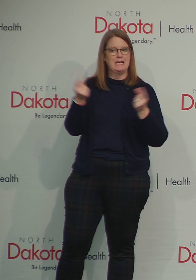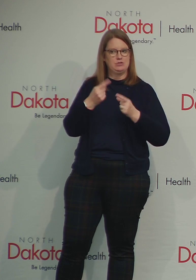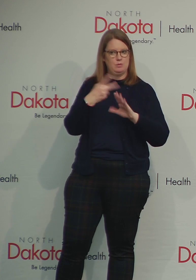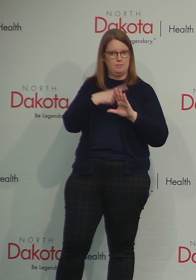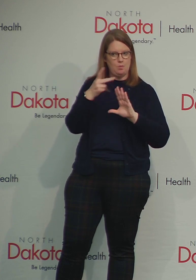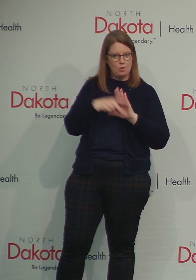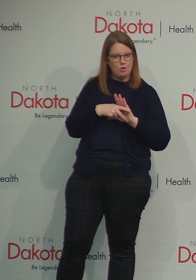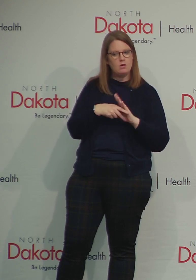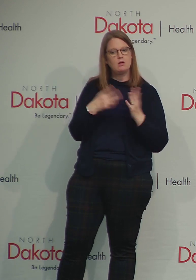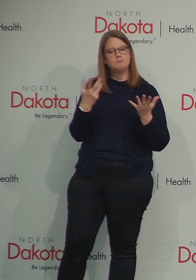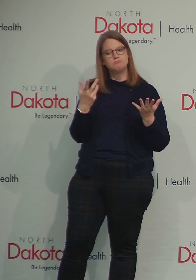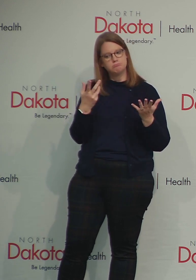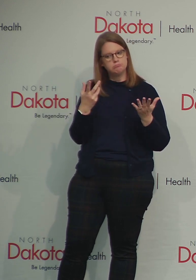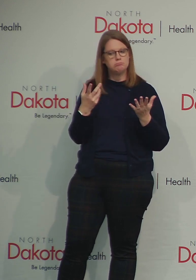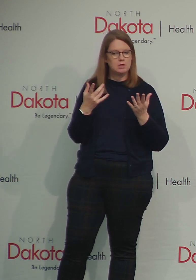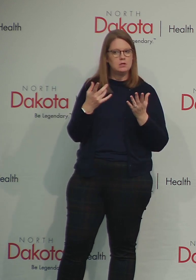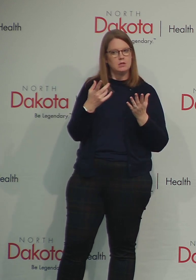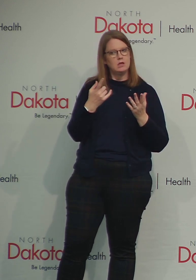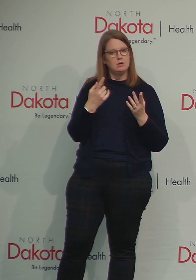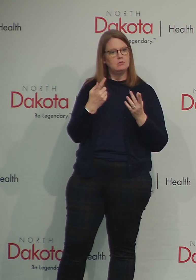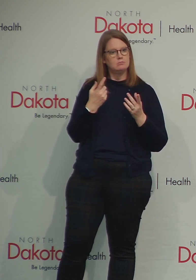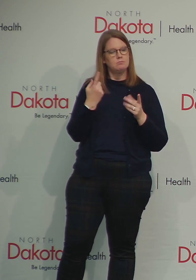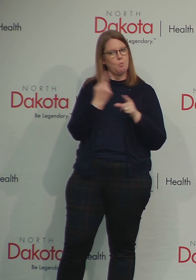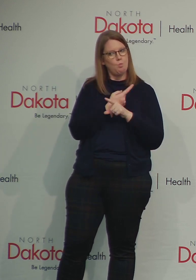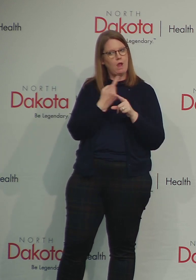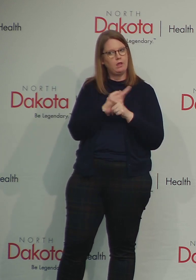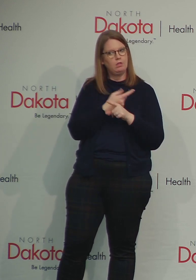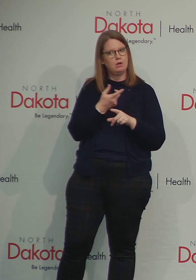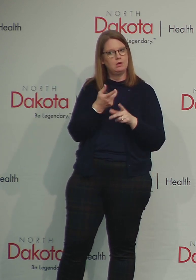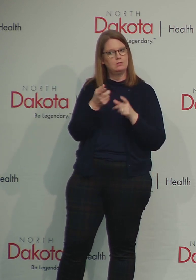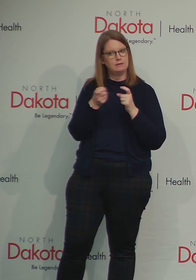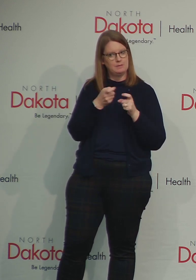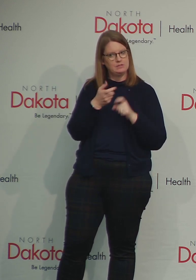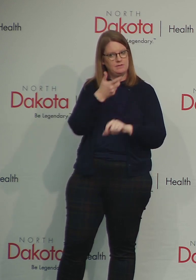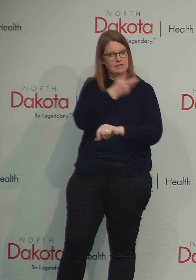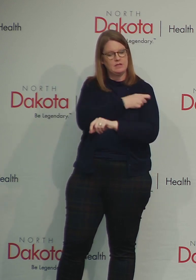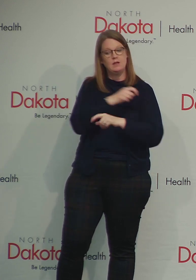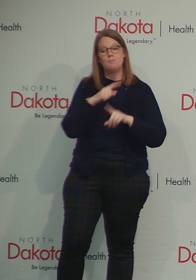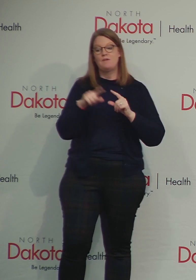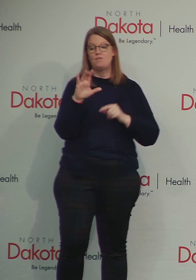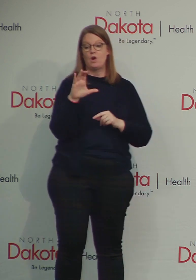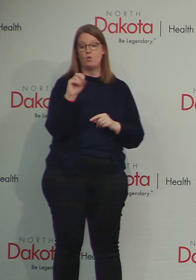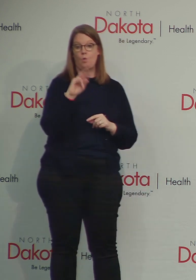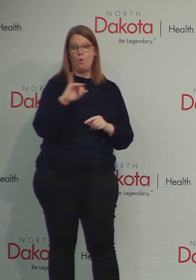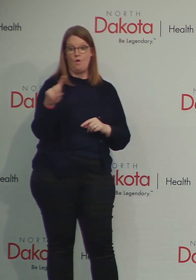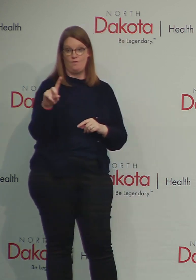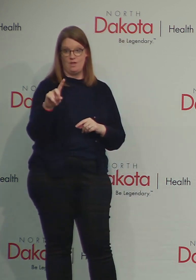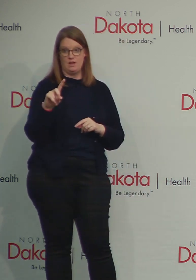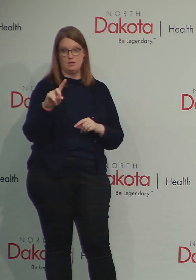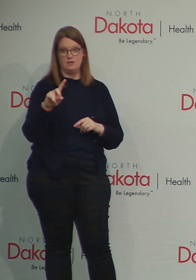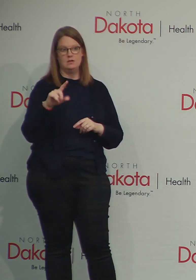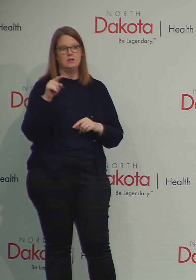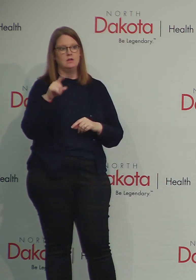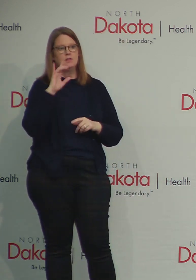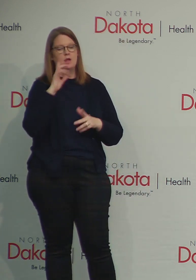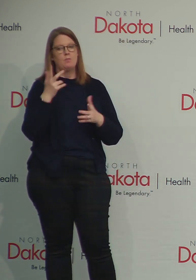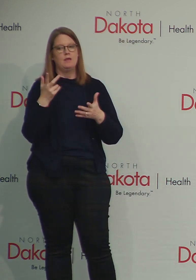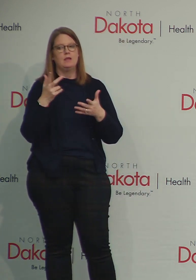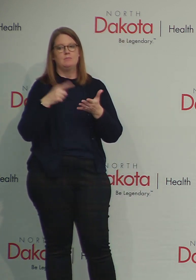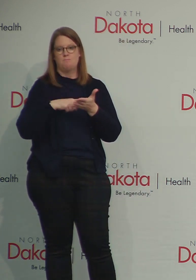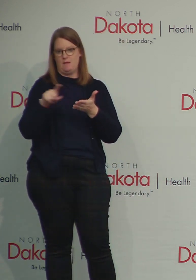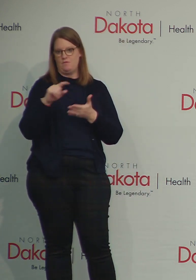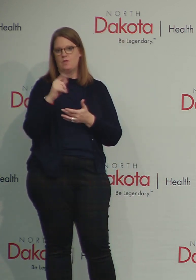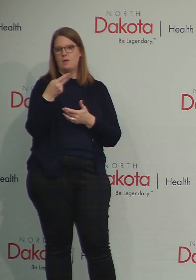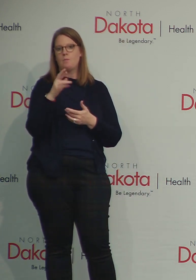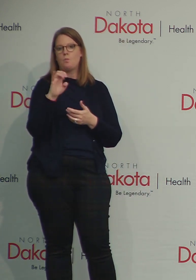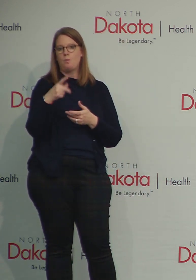covers routinely administered vaccines in the United States. For COVID-19 vaccine, that will be covered under the PrEP Act, which covers